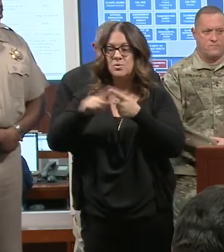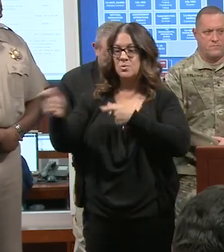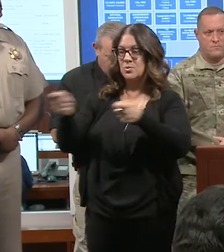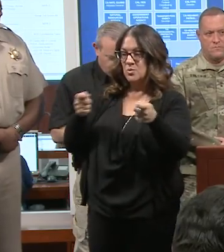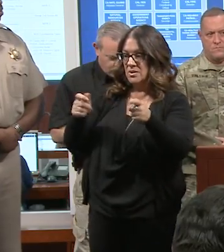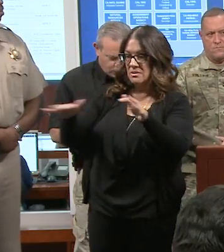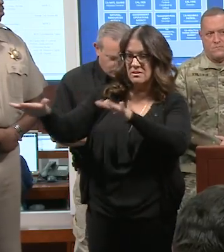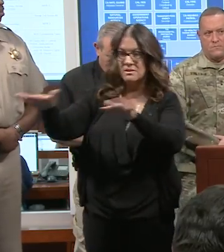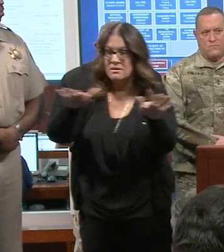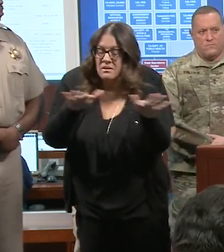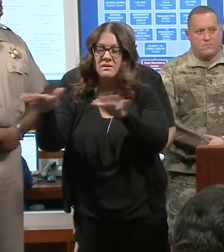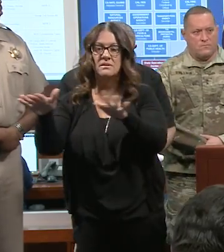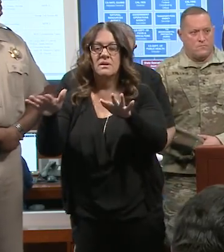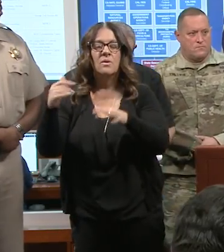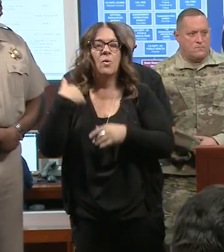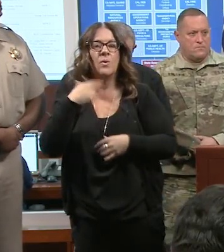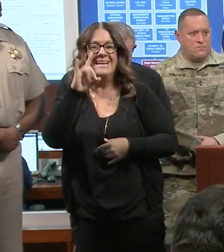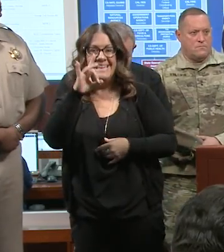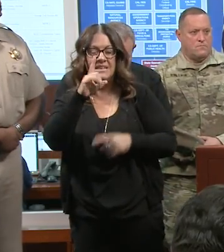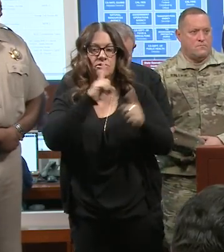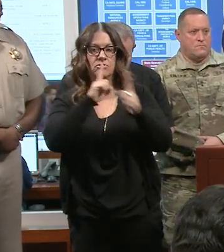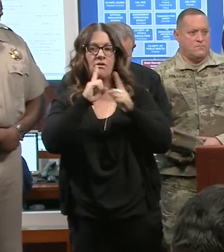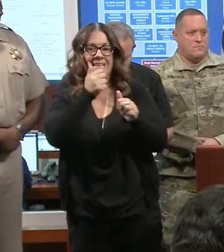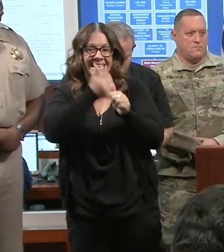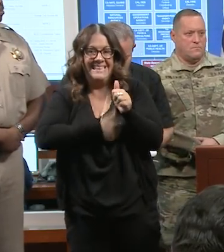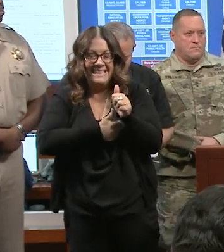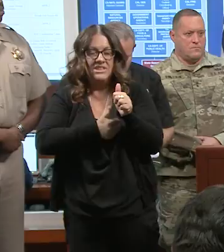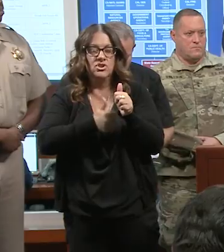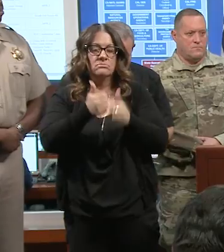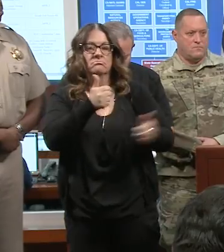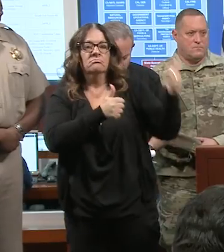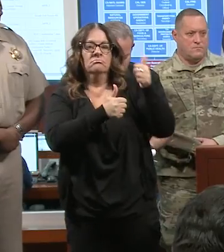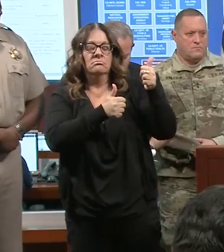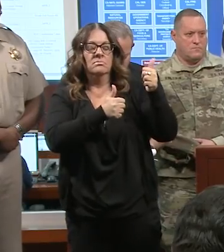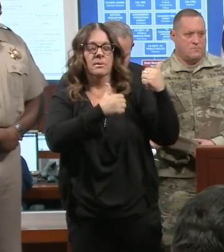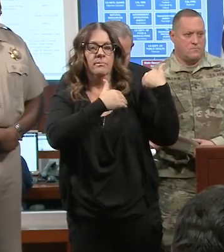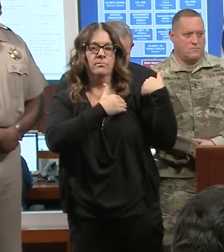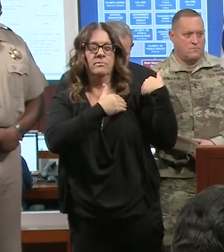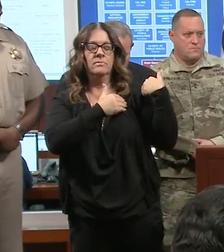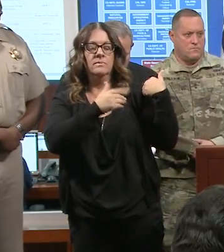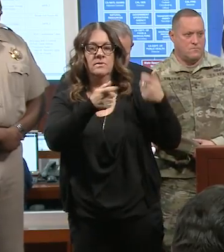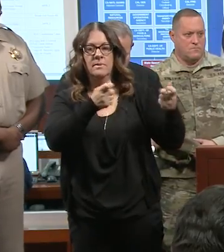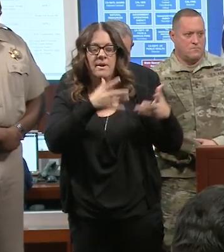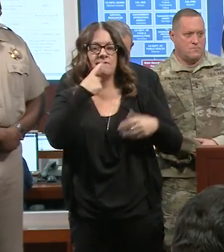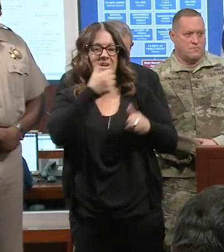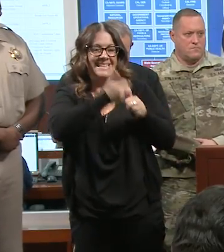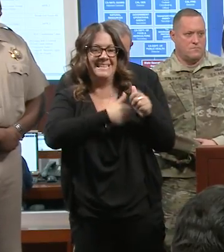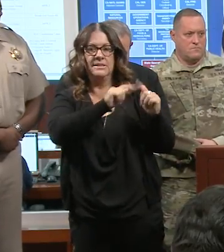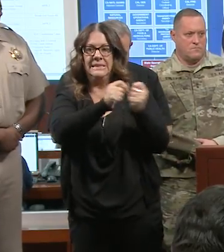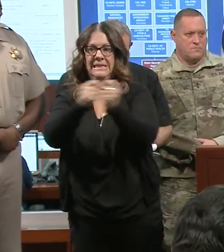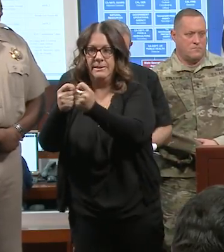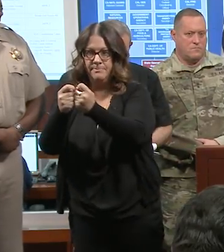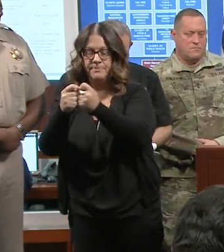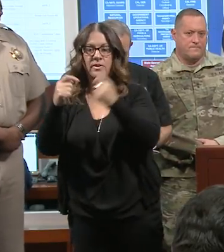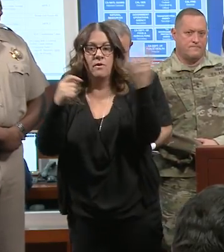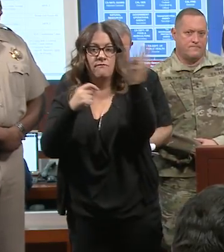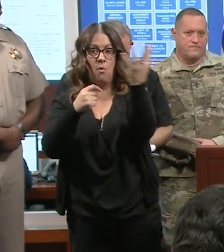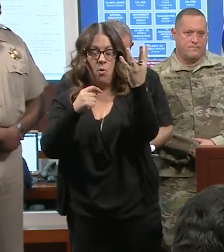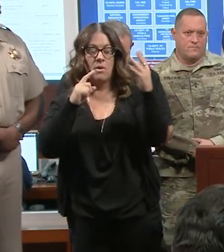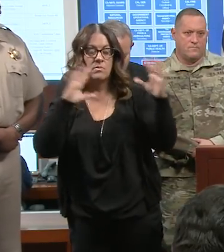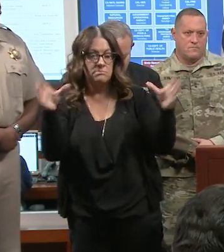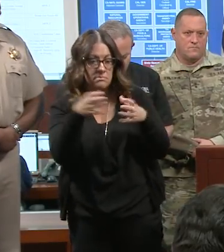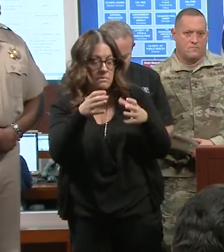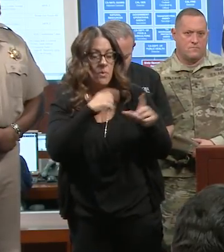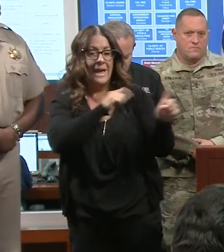over an hour speaking to each one of those four incident commanders this morning to determine what were their critical challenges, what